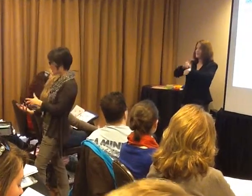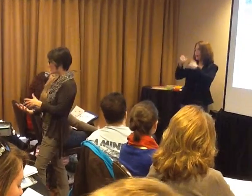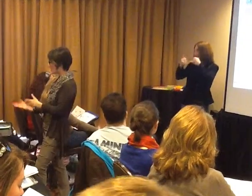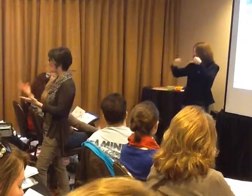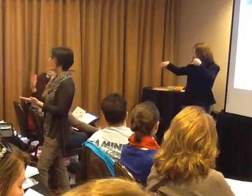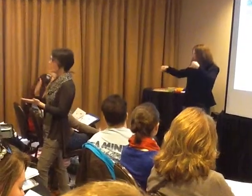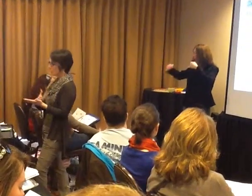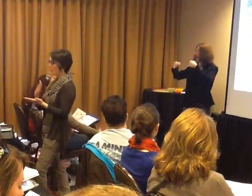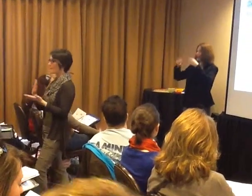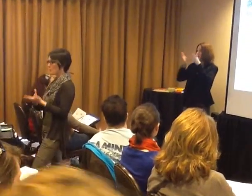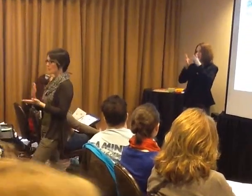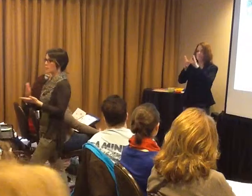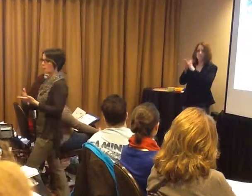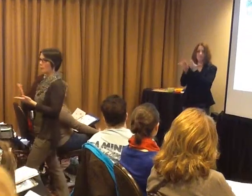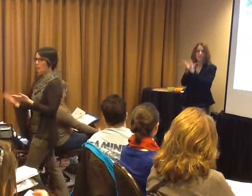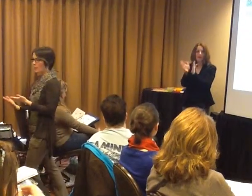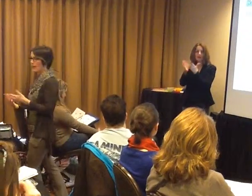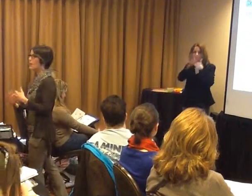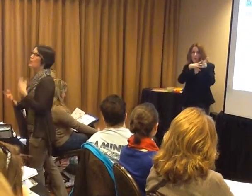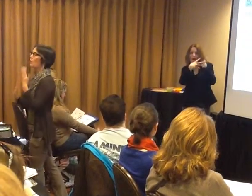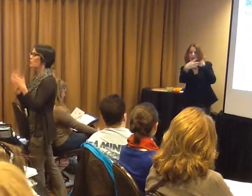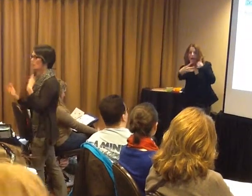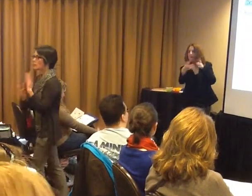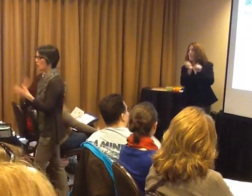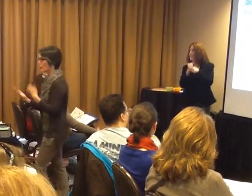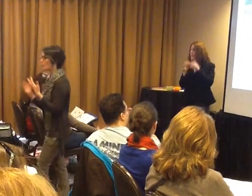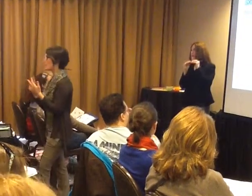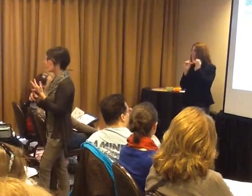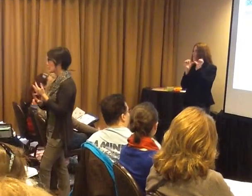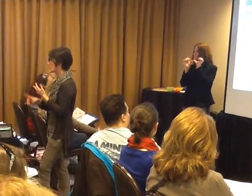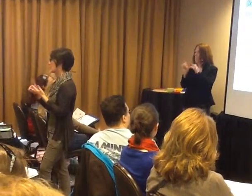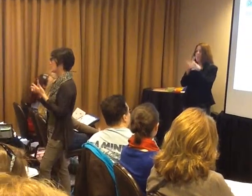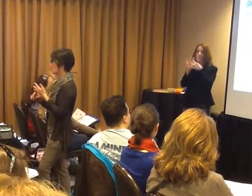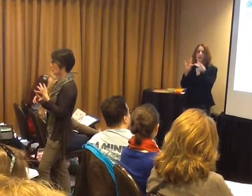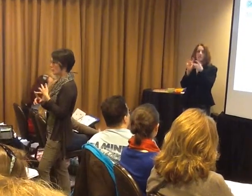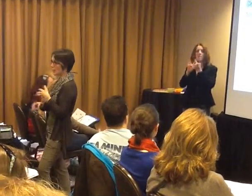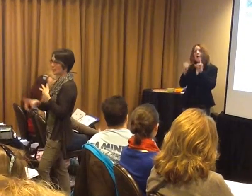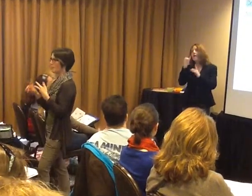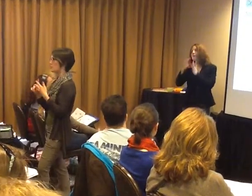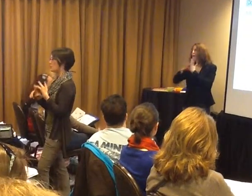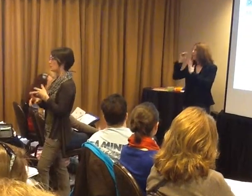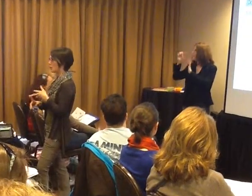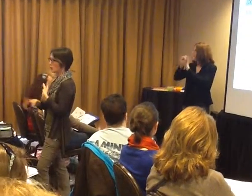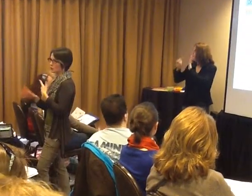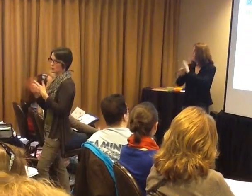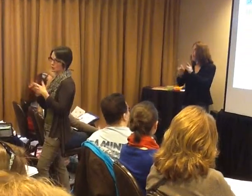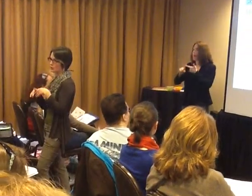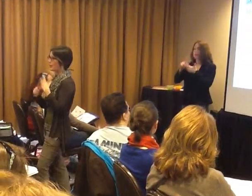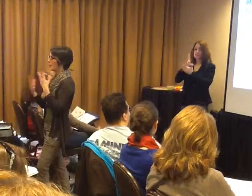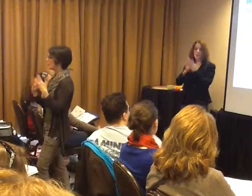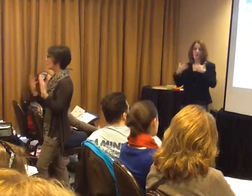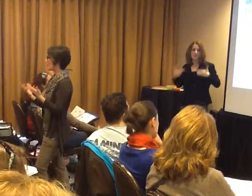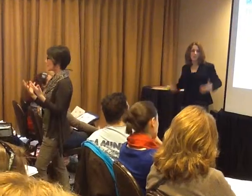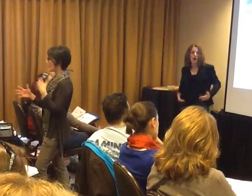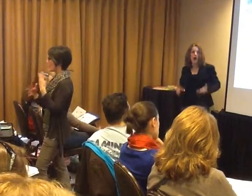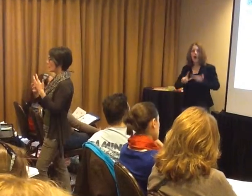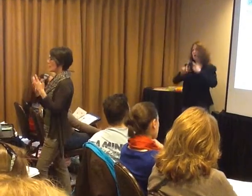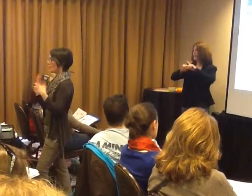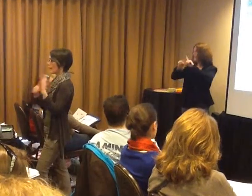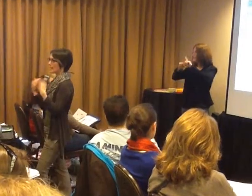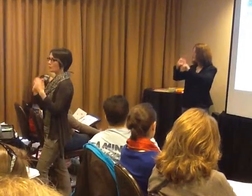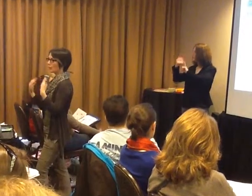graphic organizer to make the message more permanent. But when we're talking about learning states or body parts or different cultures or different things